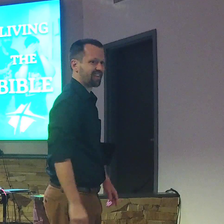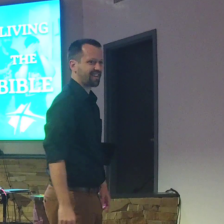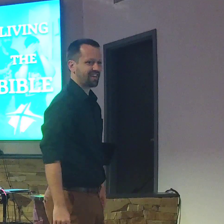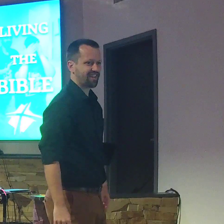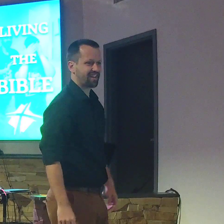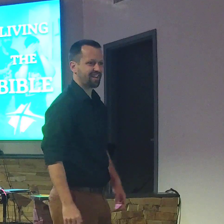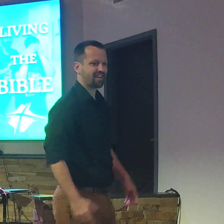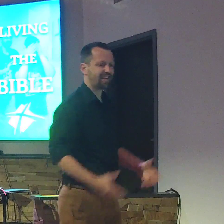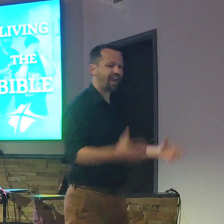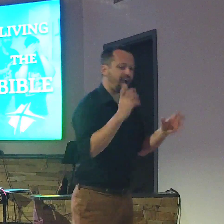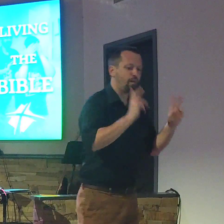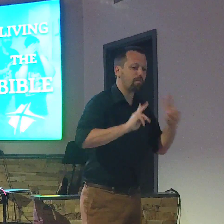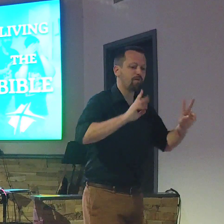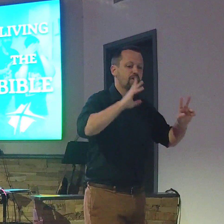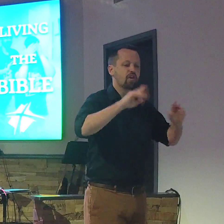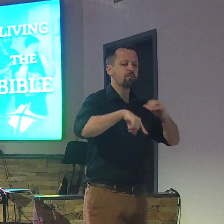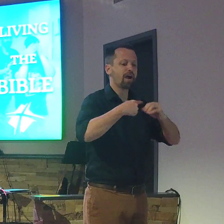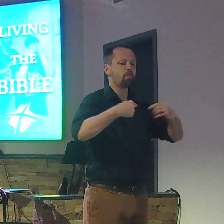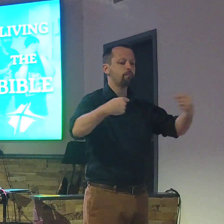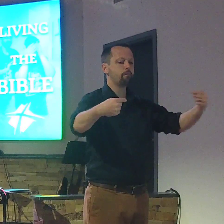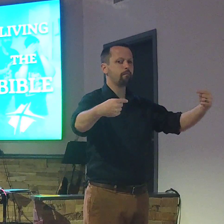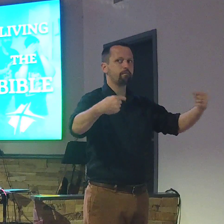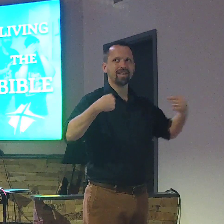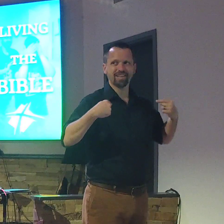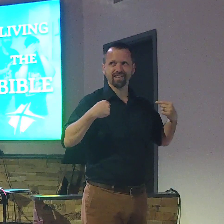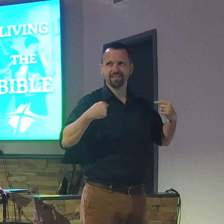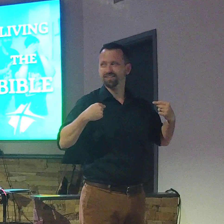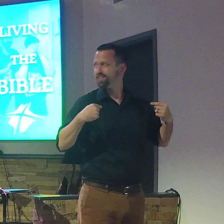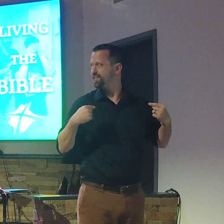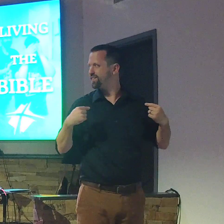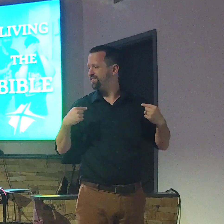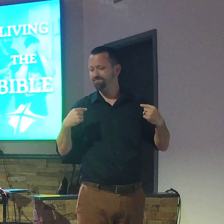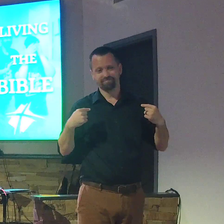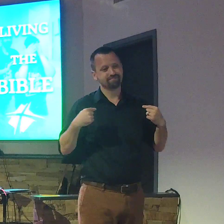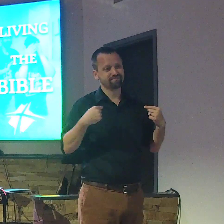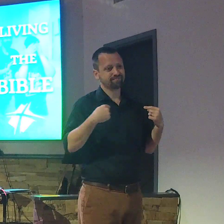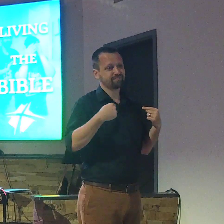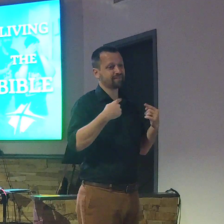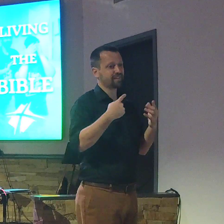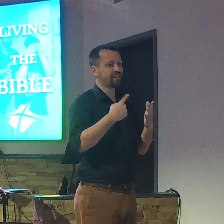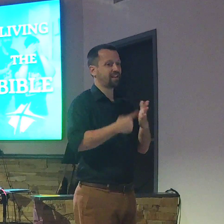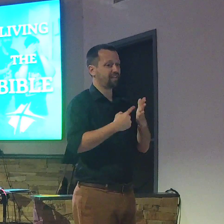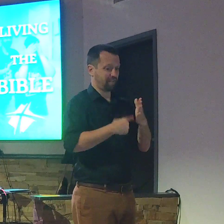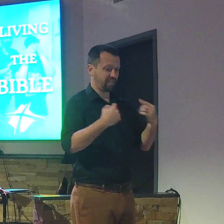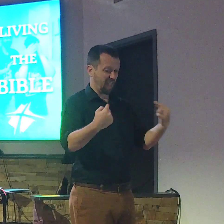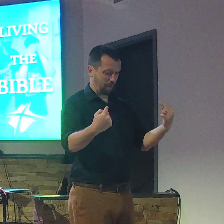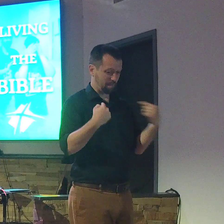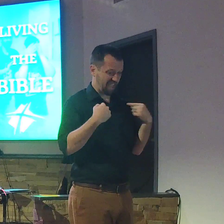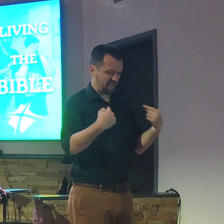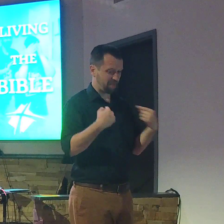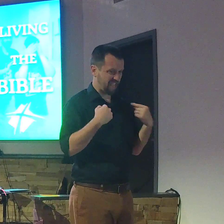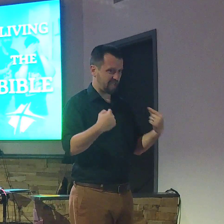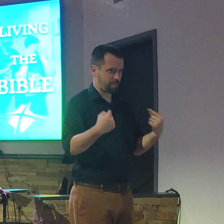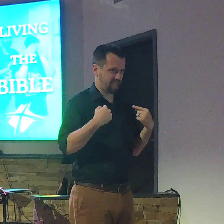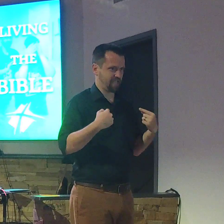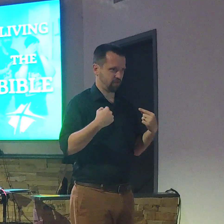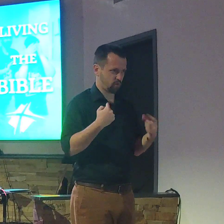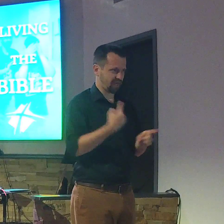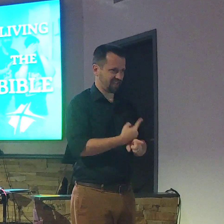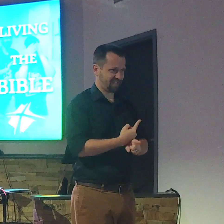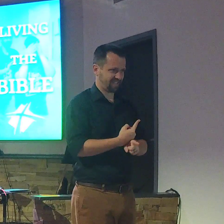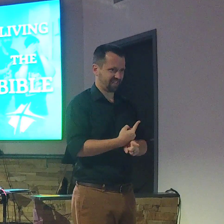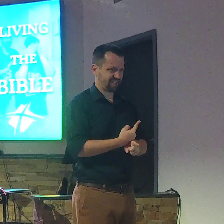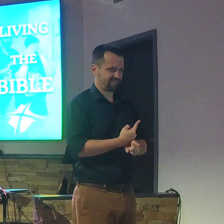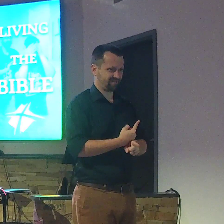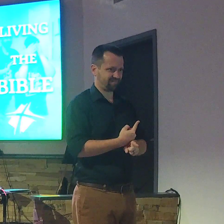want someone to talk about me. And sometimes we're me-centric. It's got to be about